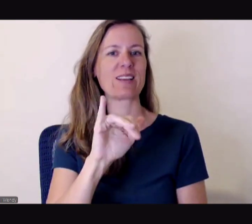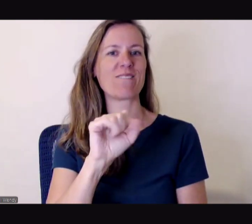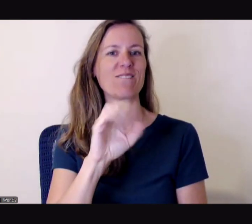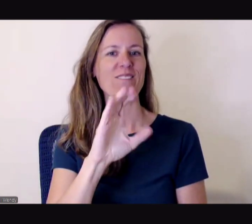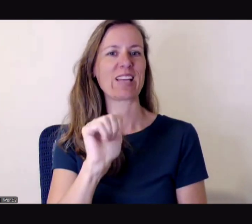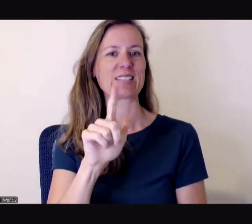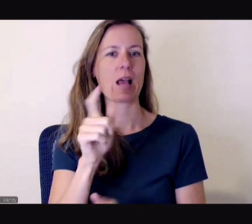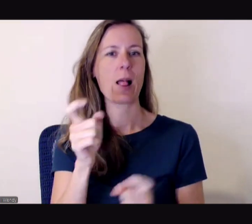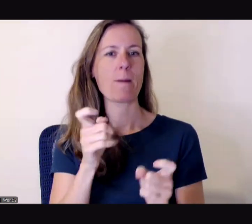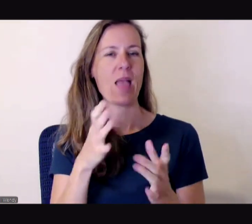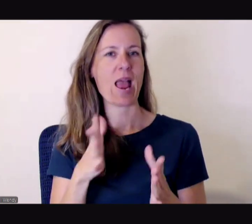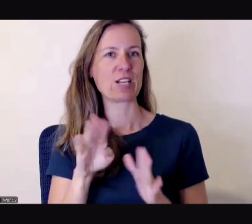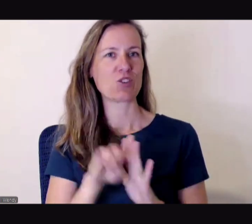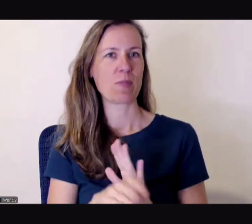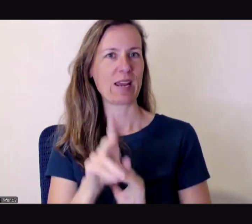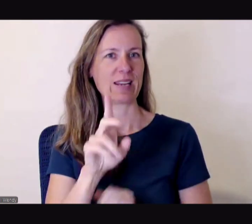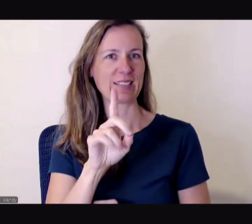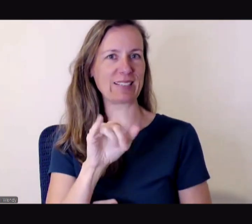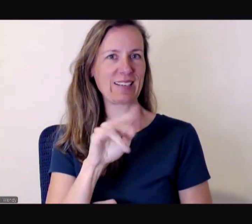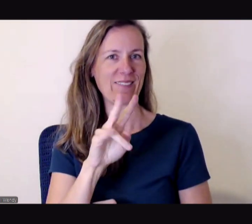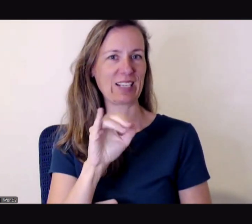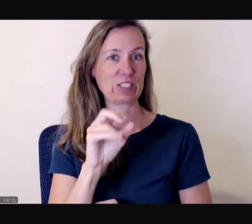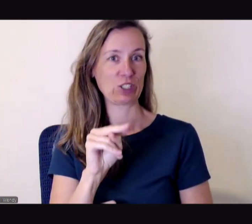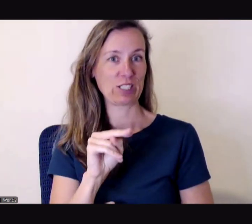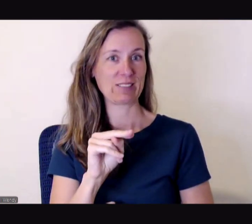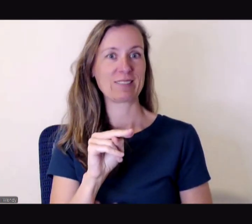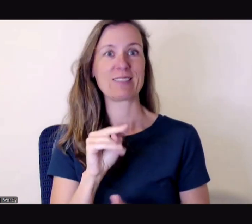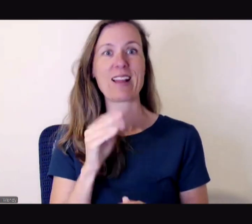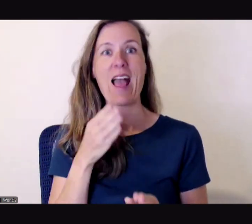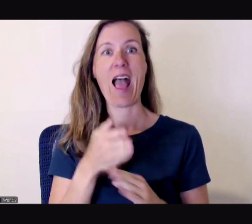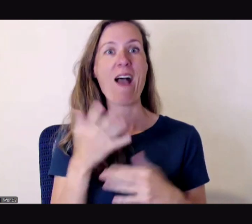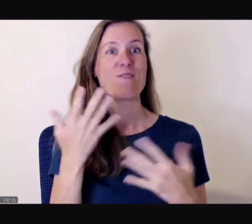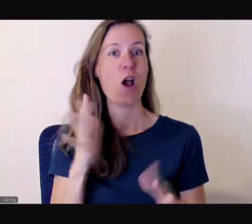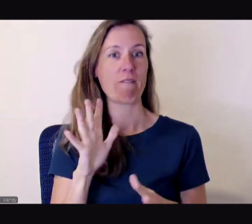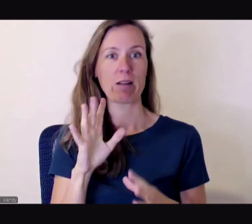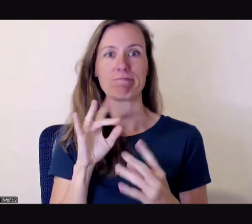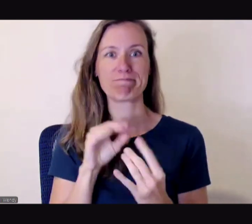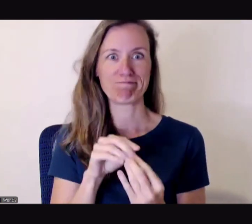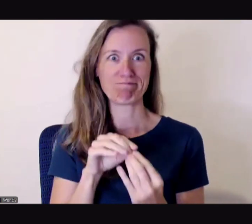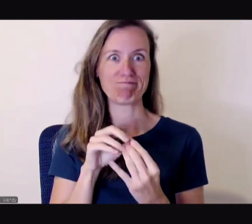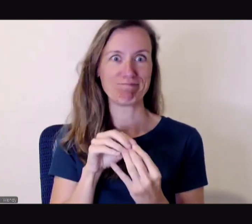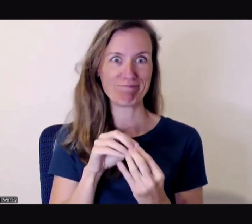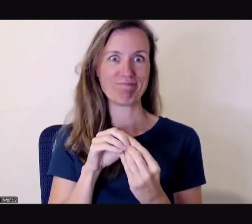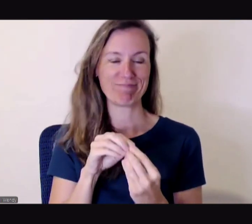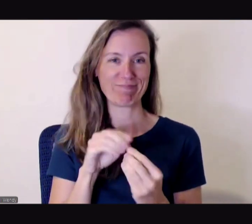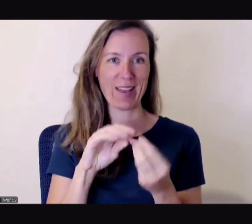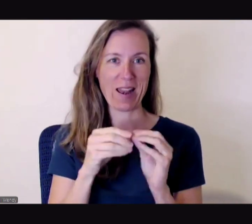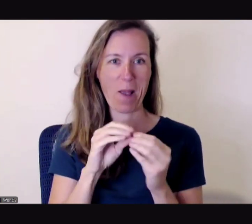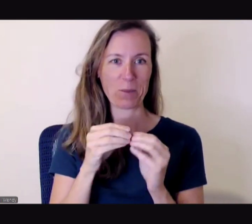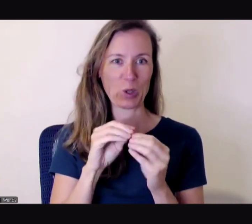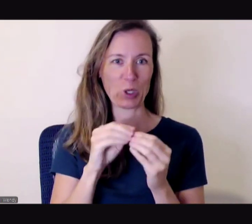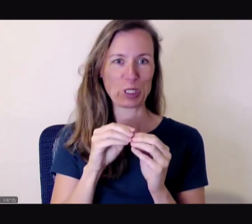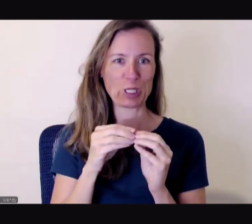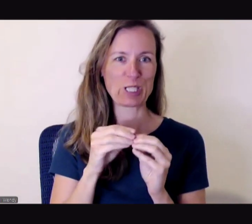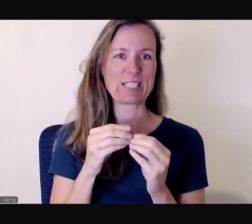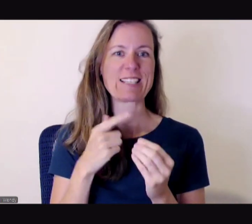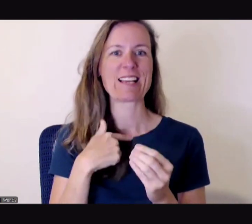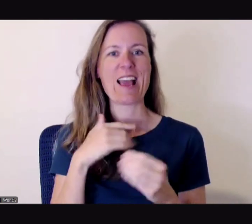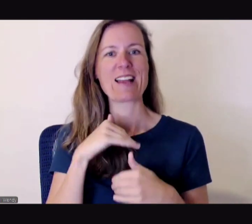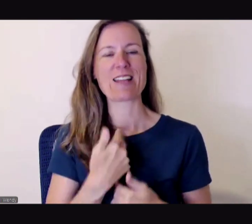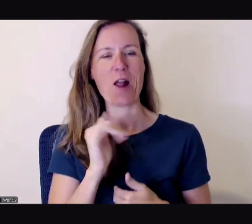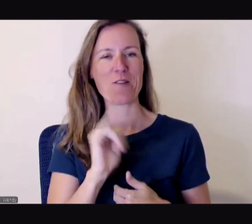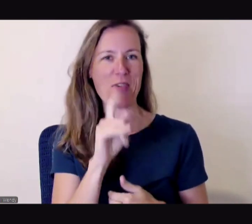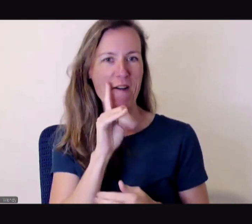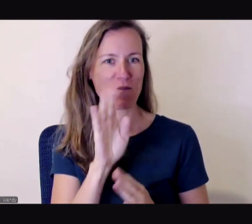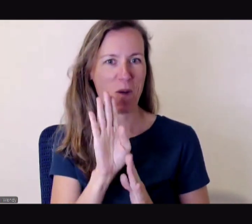with budgets and numbers, I got tired of that for a while, took a break, and went back to the Human Resources